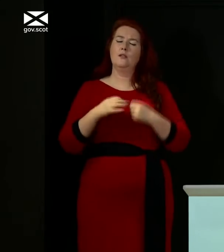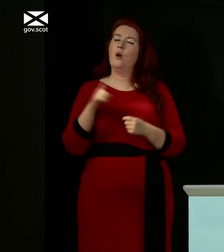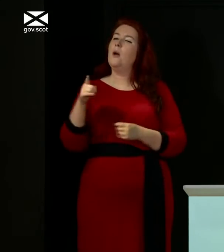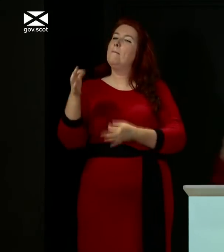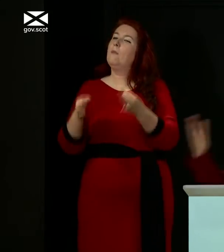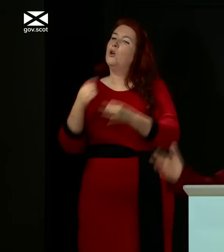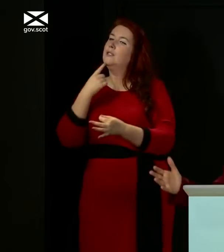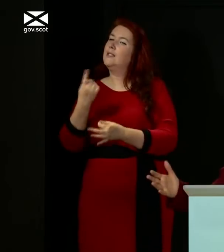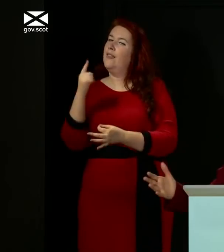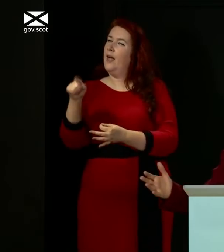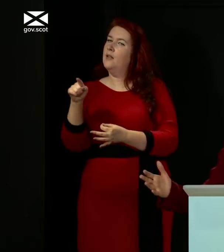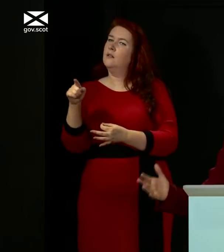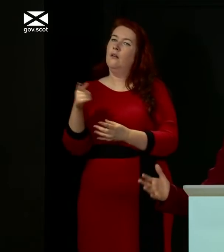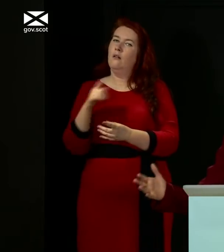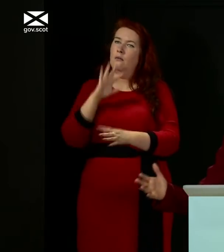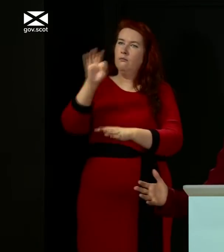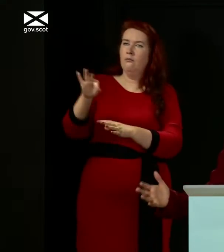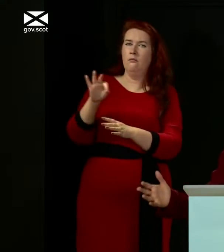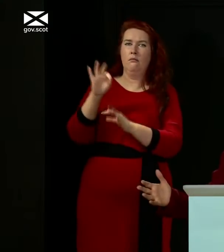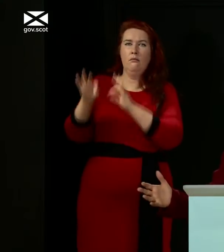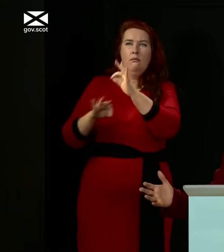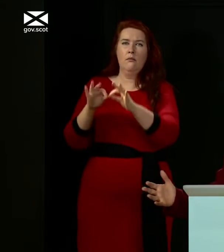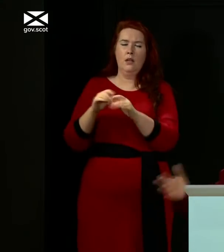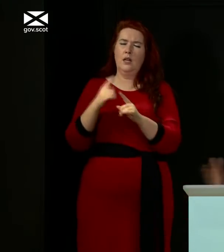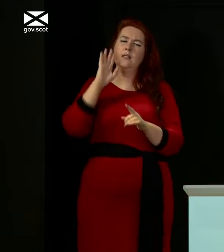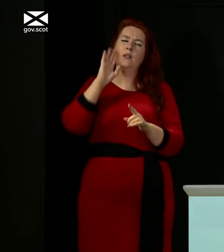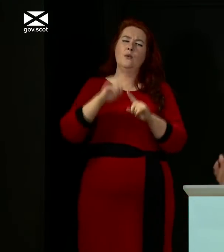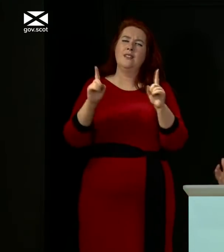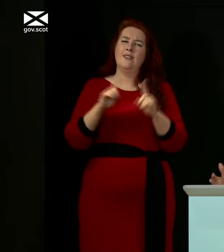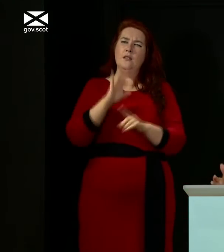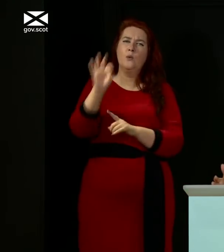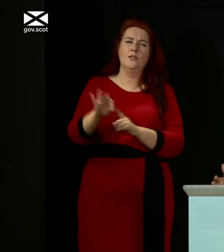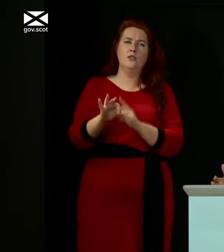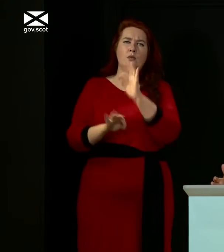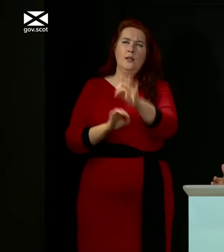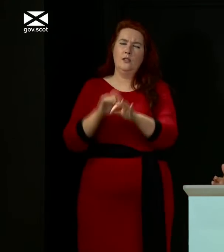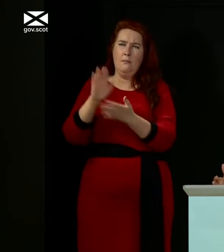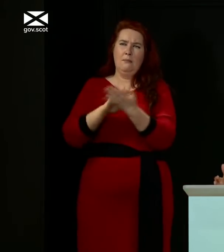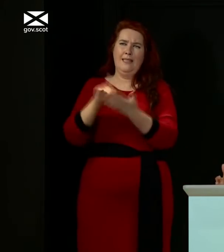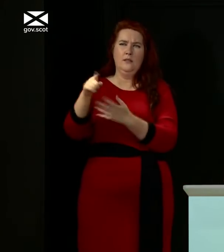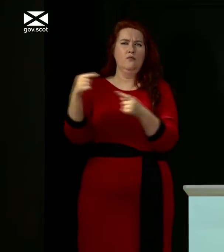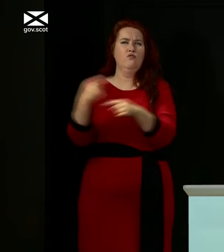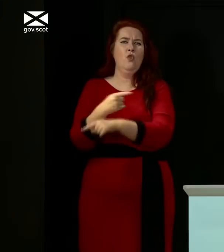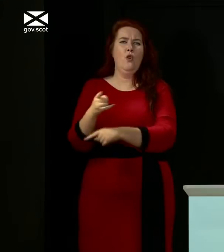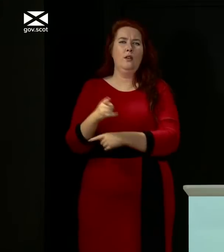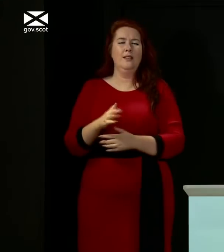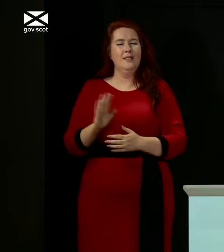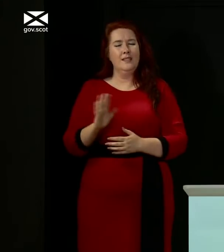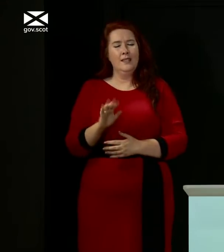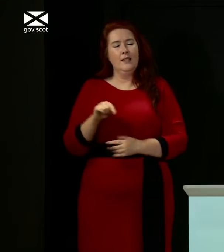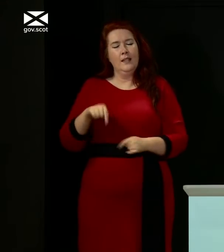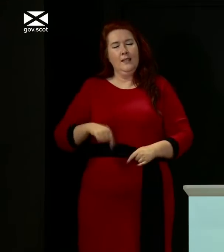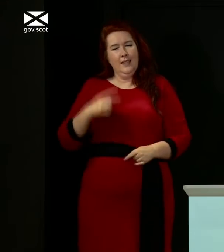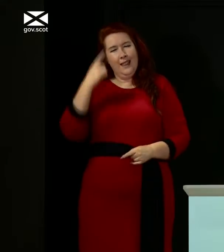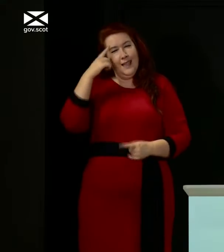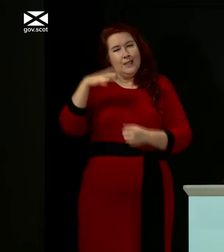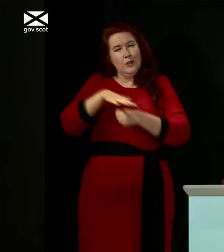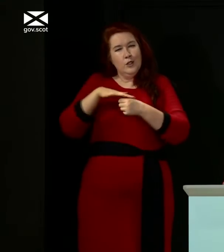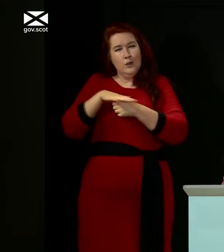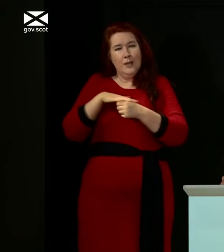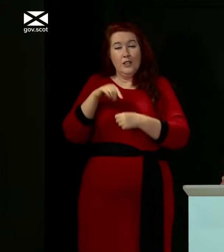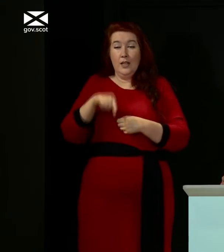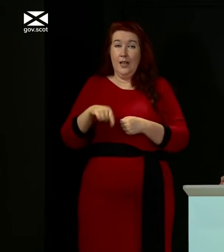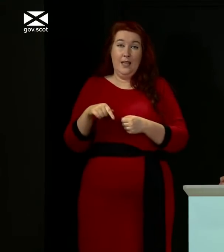one thing one day and something that sounds a bit different the next day, so politician must have mucked up. We're dealing with a moving